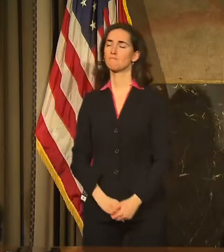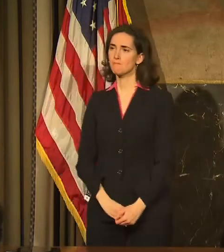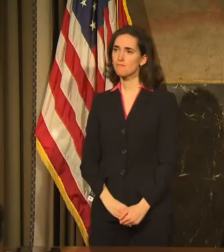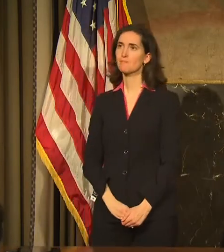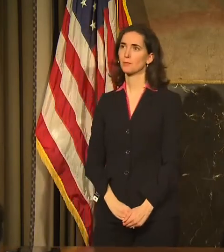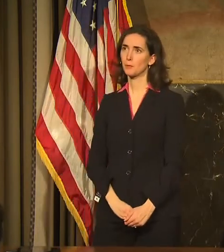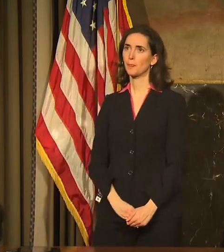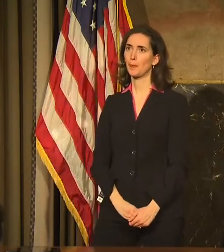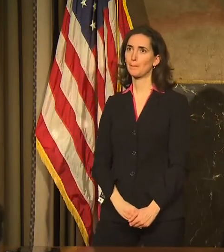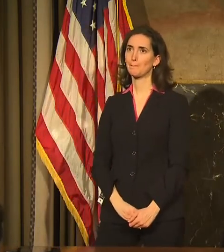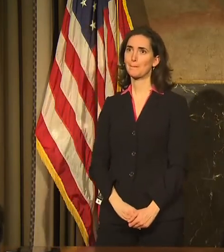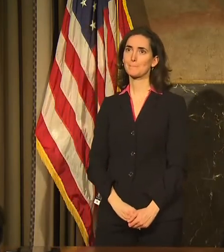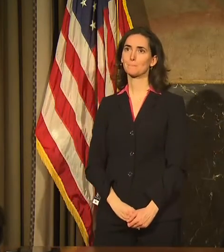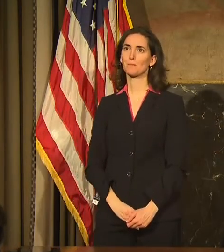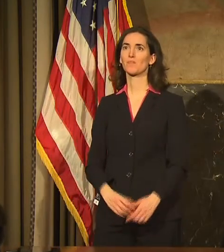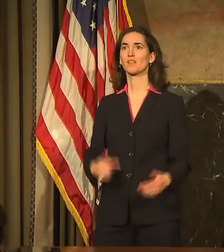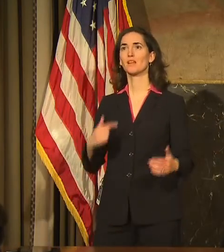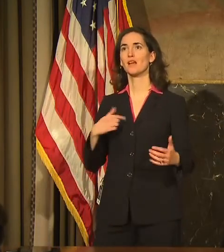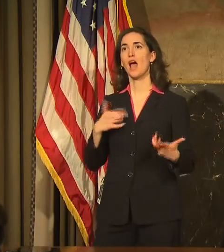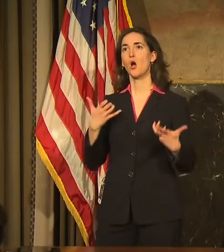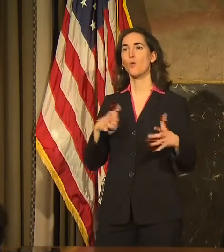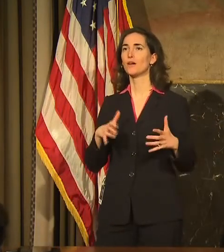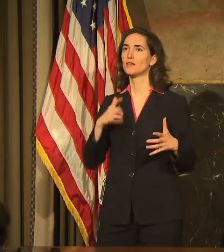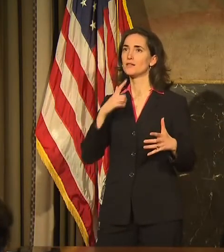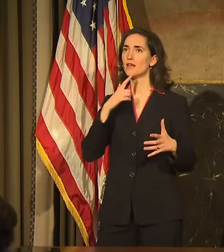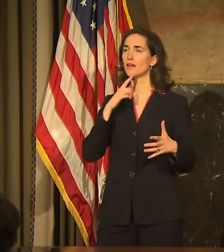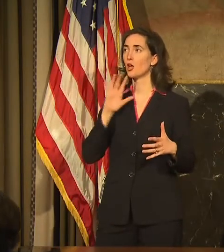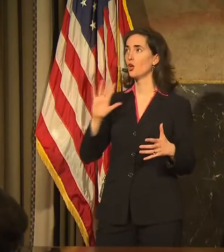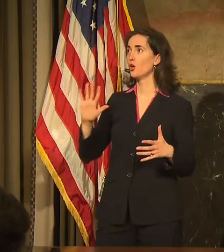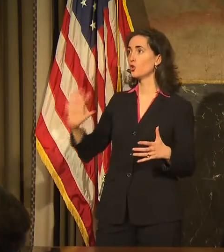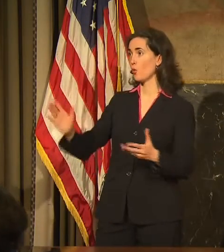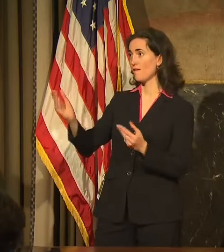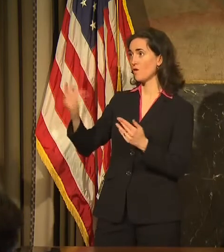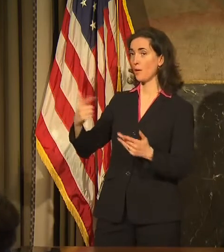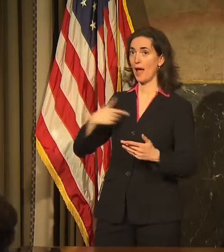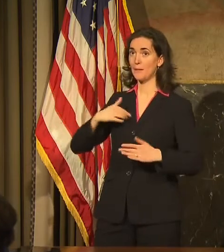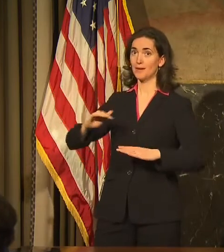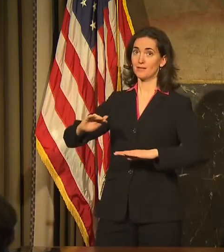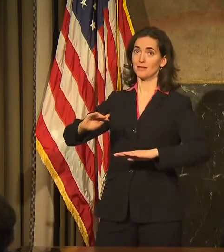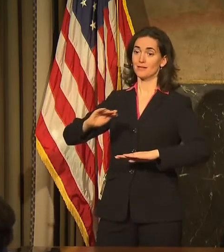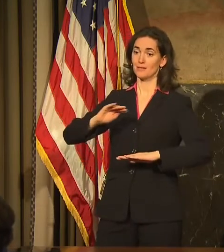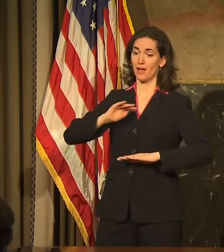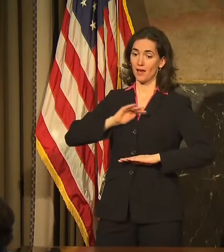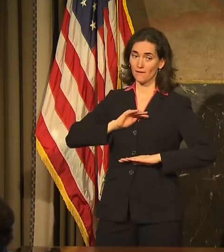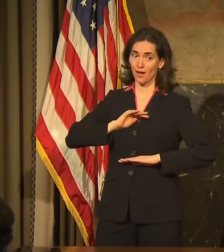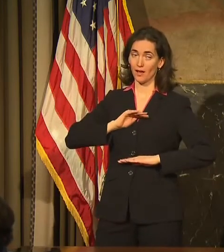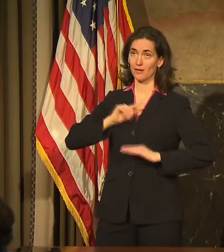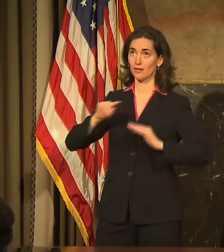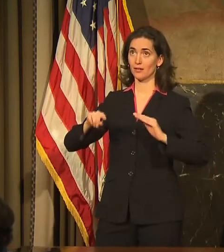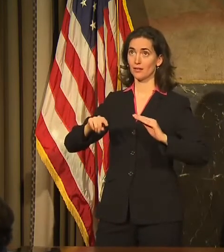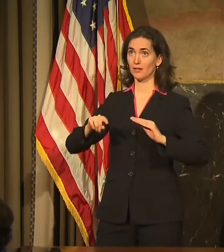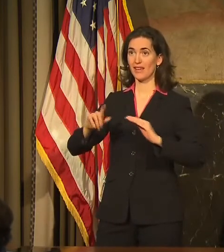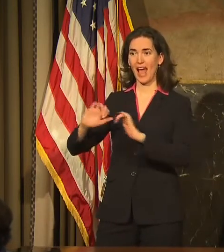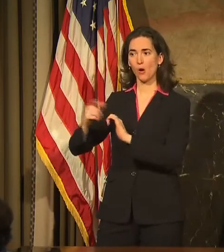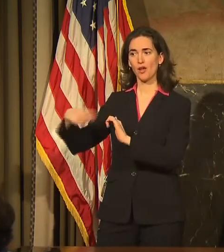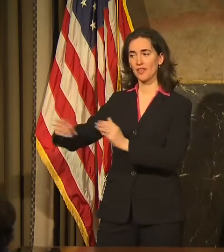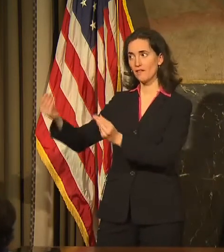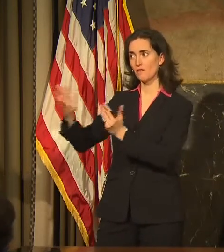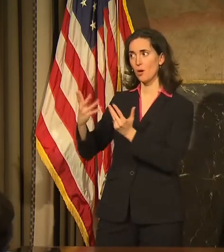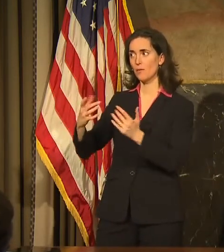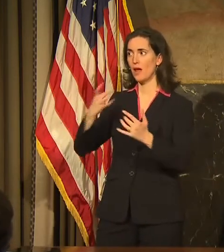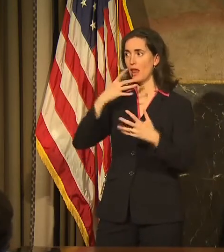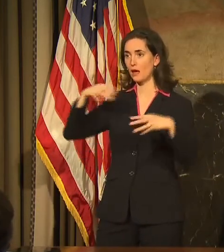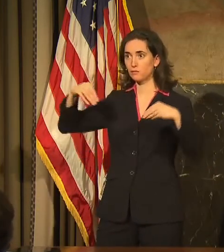I don't want to say that I've been satisfied with the information that I've gotten from Entergy about power restoration. I will tell you that